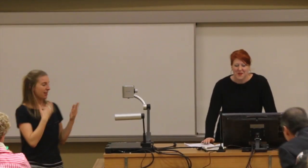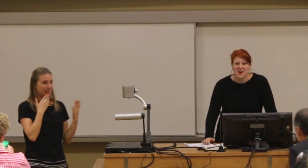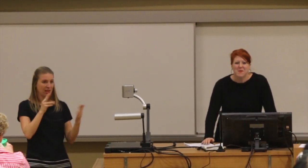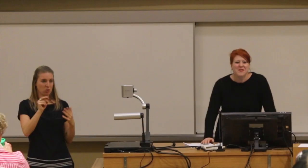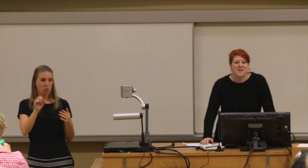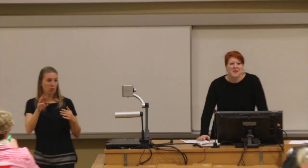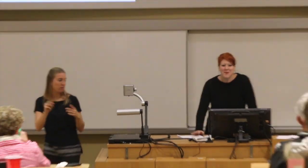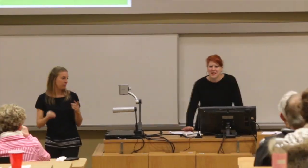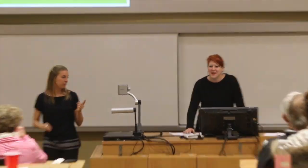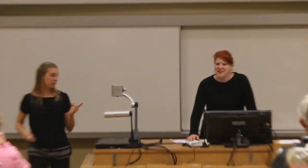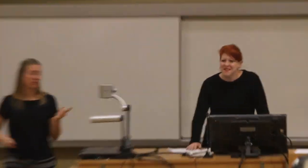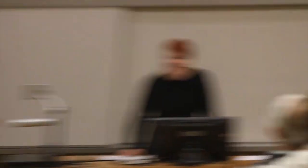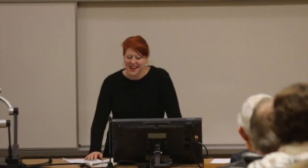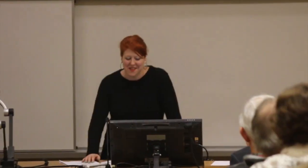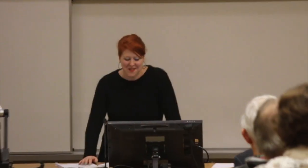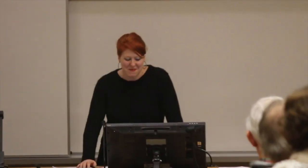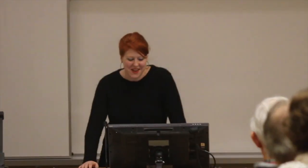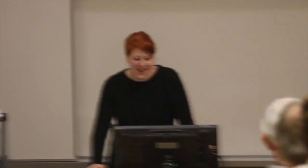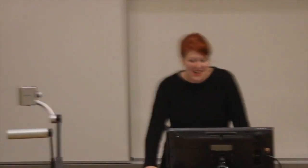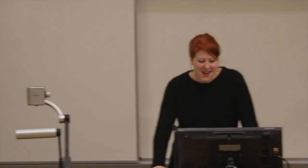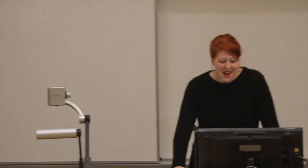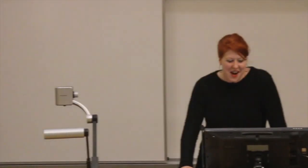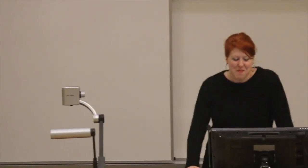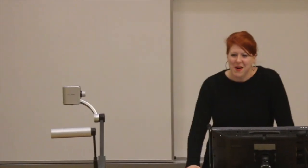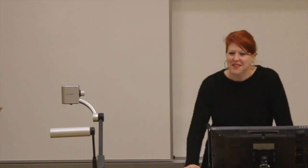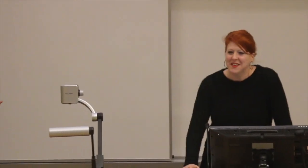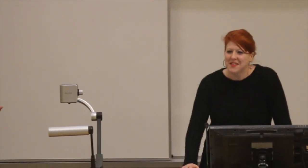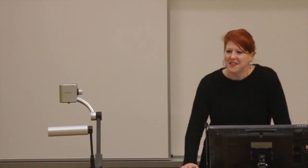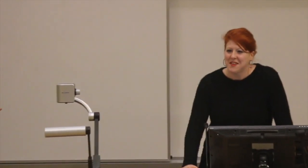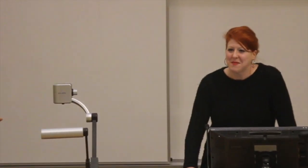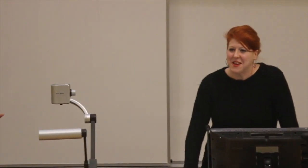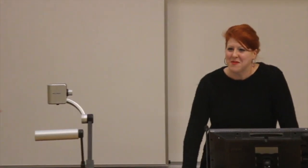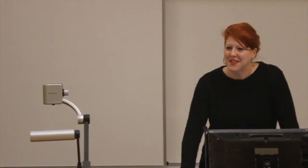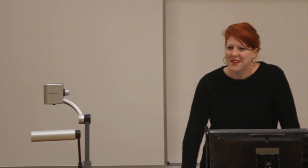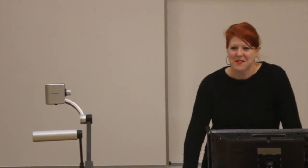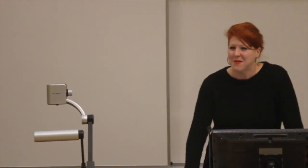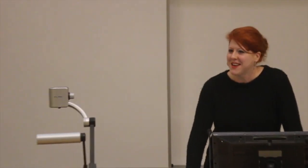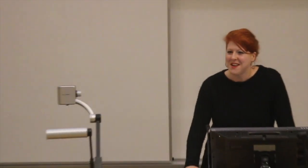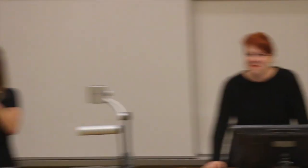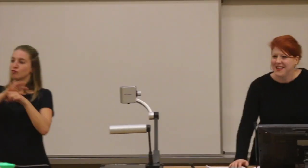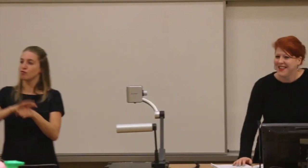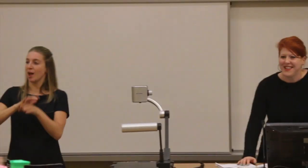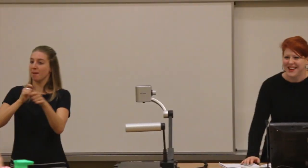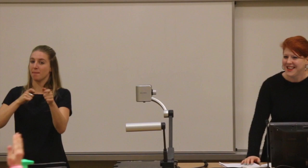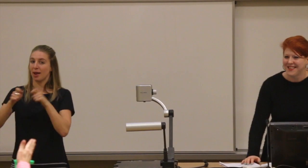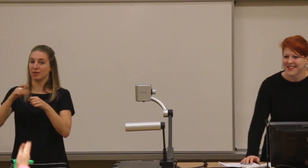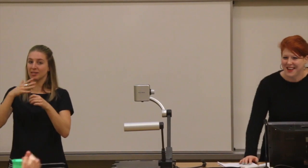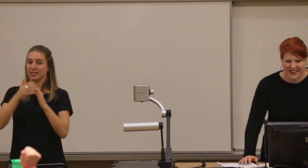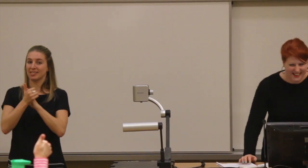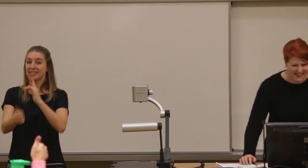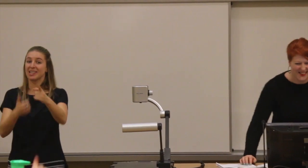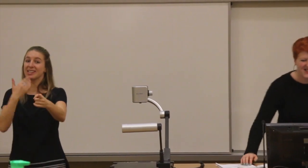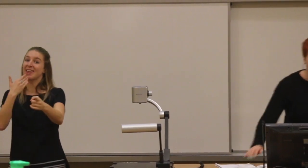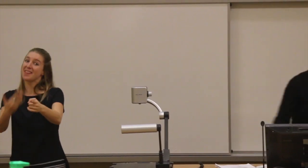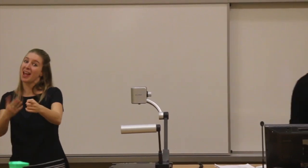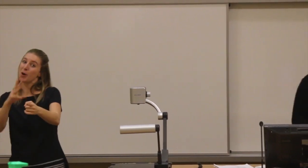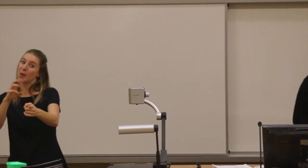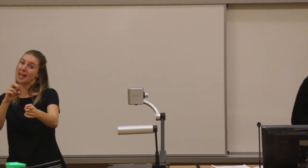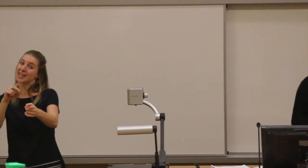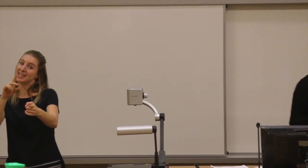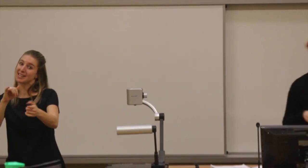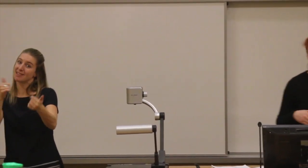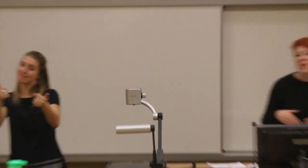Thanks, Norm. A great opportunity to be here. Thank you, everybody. I'm practicing the stress management skills right now, Wendy. Thank you.